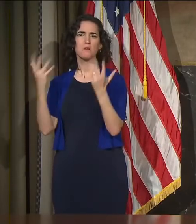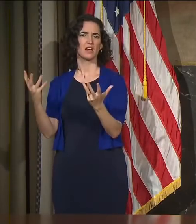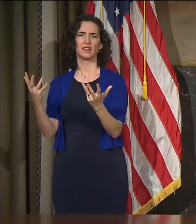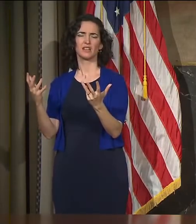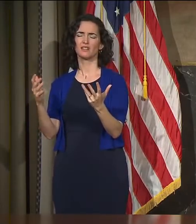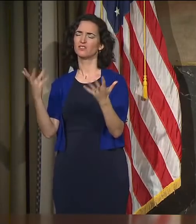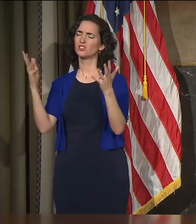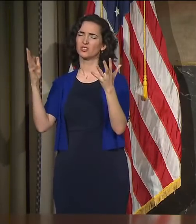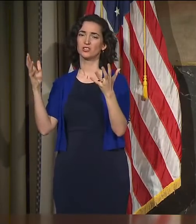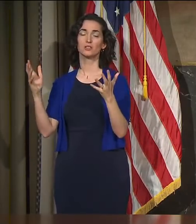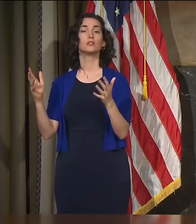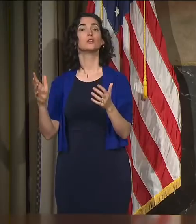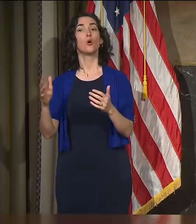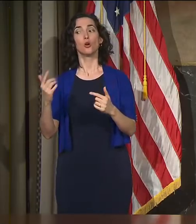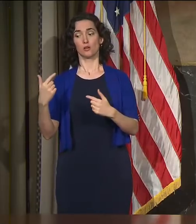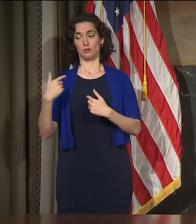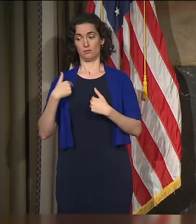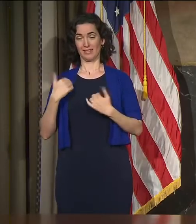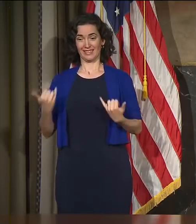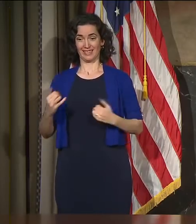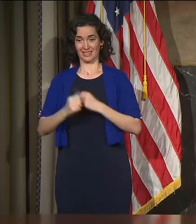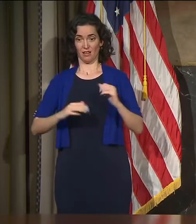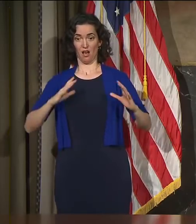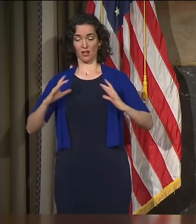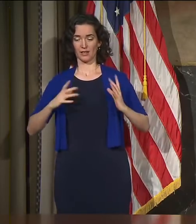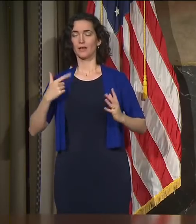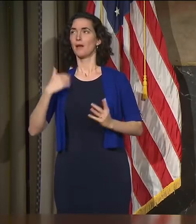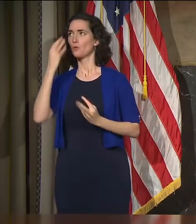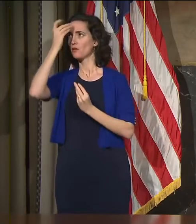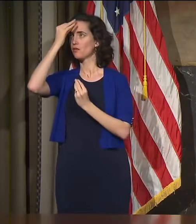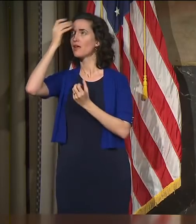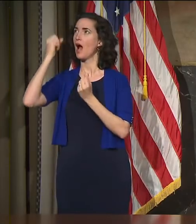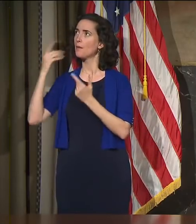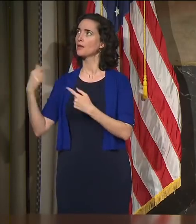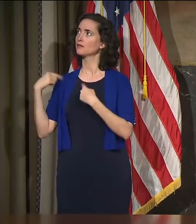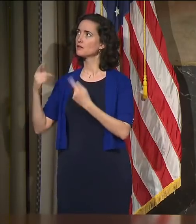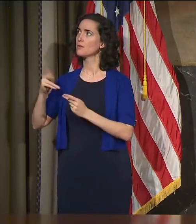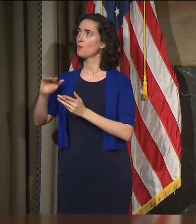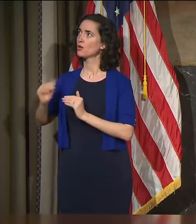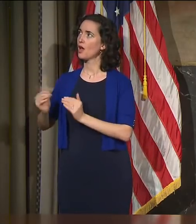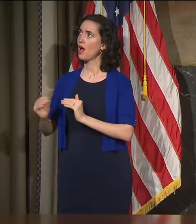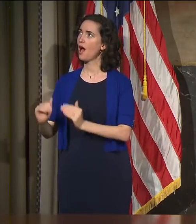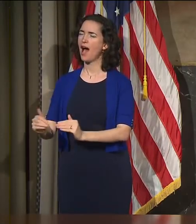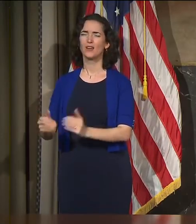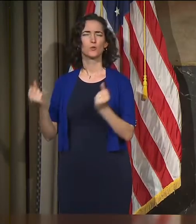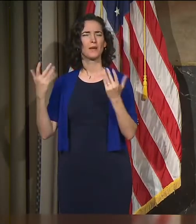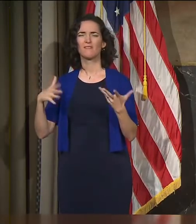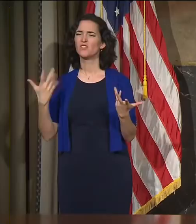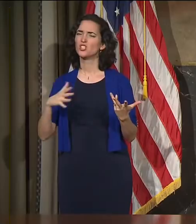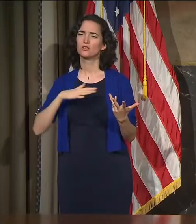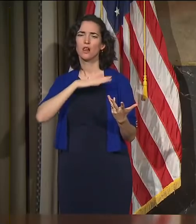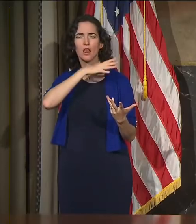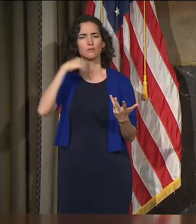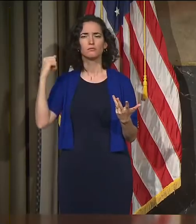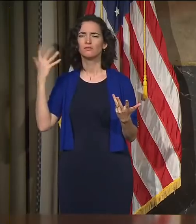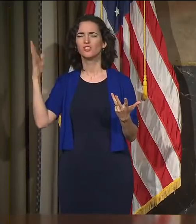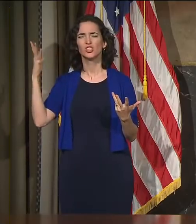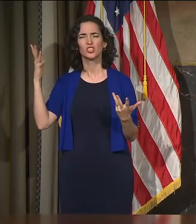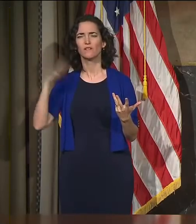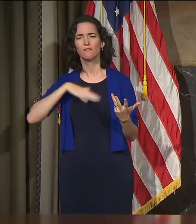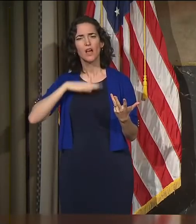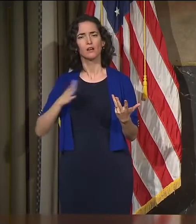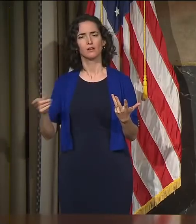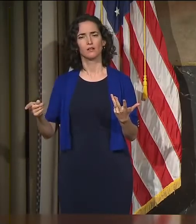season, that's one of the things that I'll be reflecting on, is the death toll has been too much. Regardless of the vaccine,